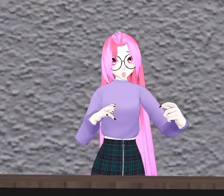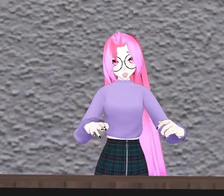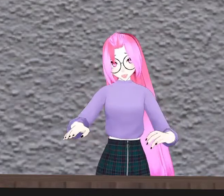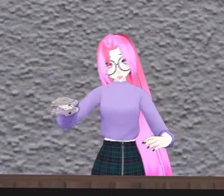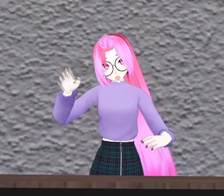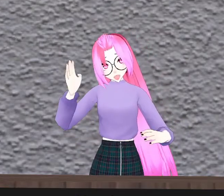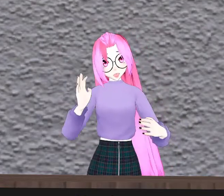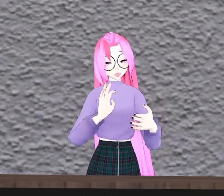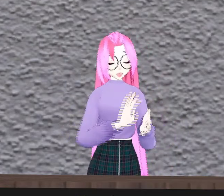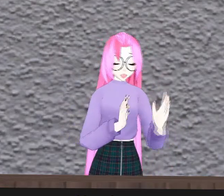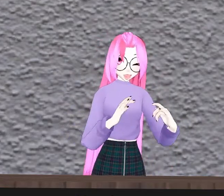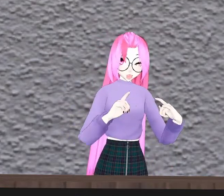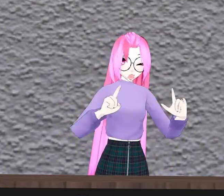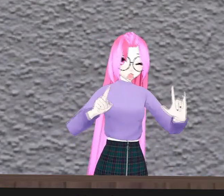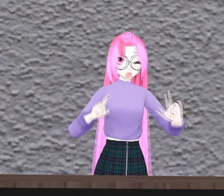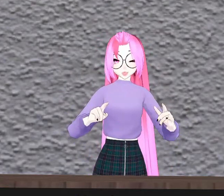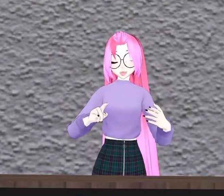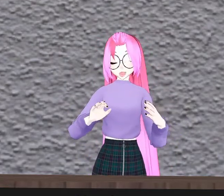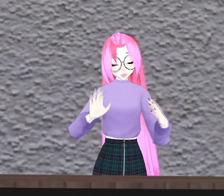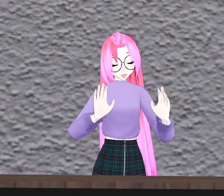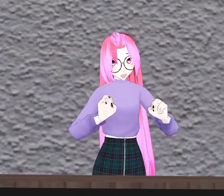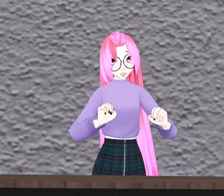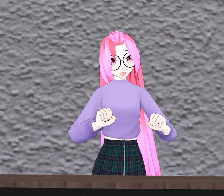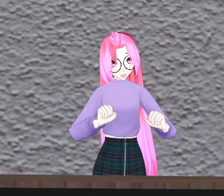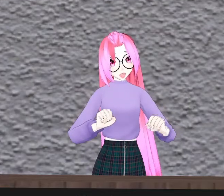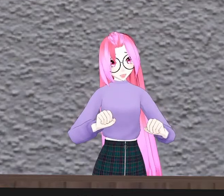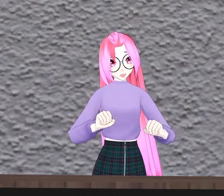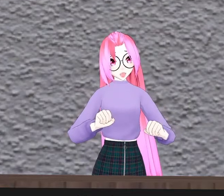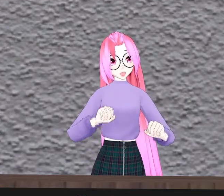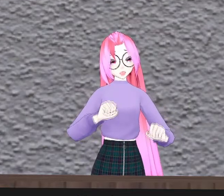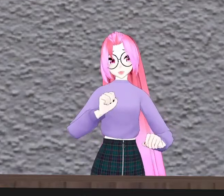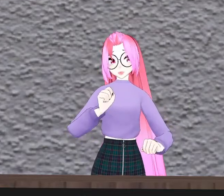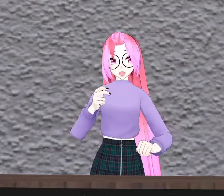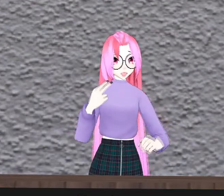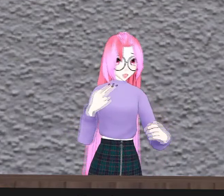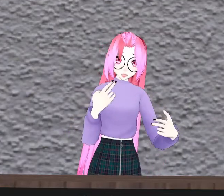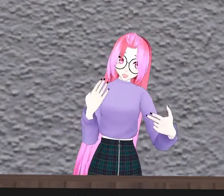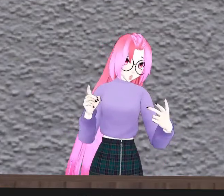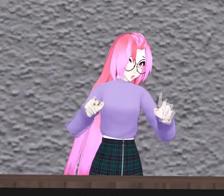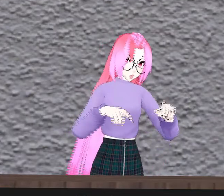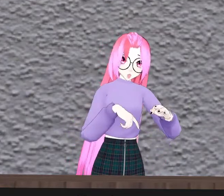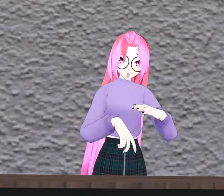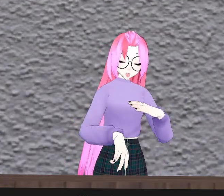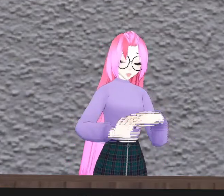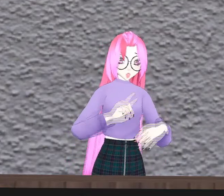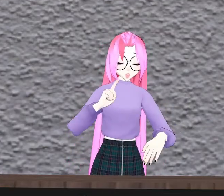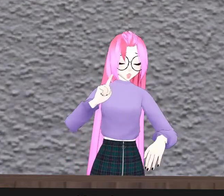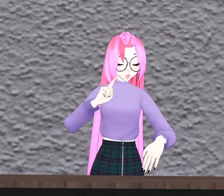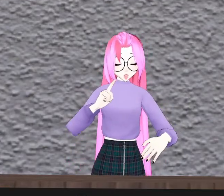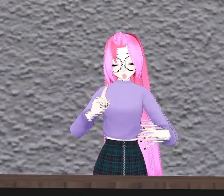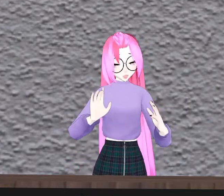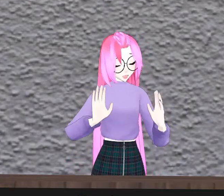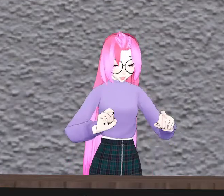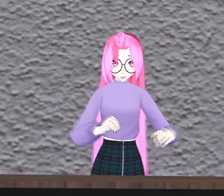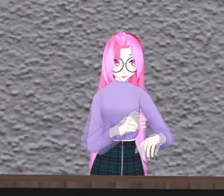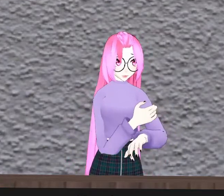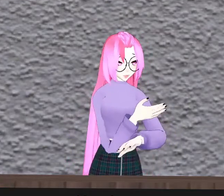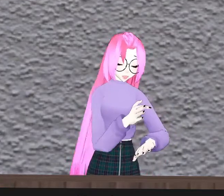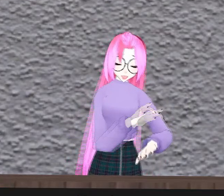sang their whole lives and became deaf and were able to retain that. But also people who are born deaf can totally make